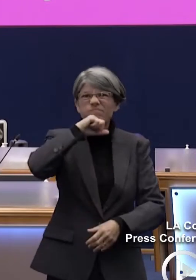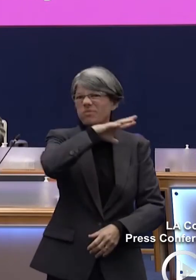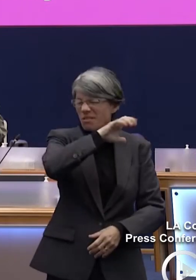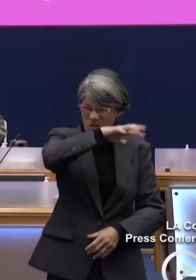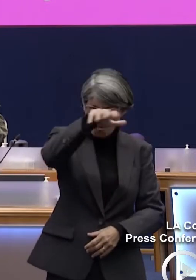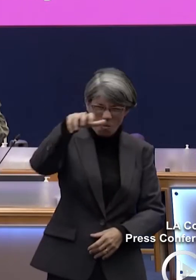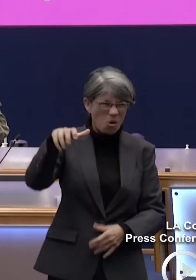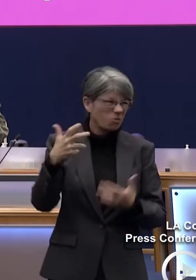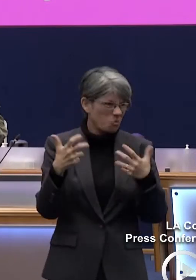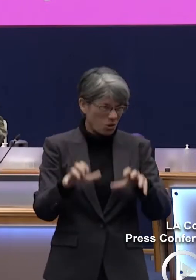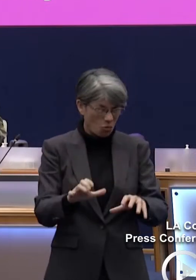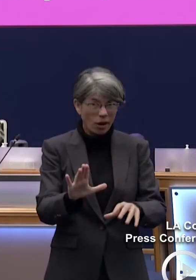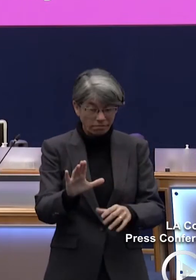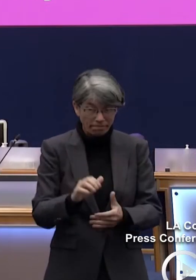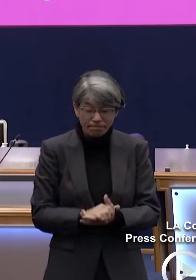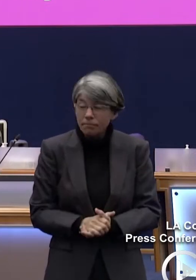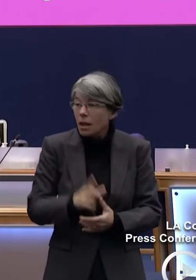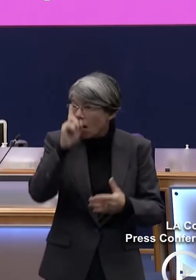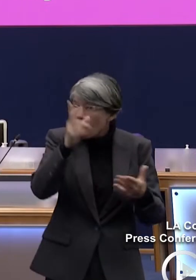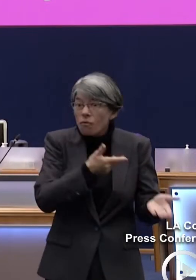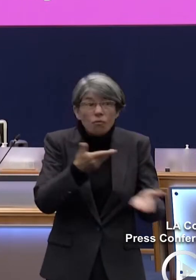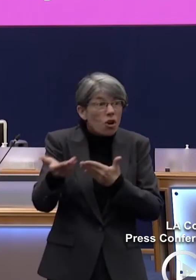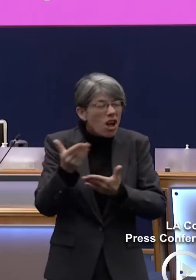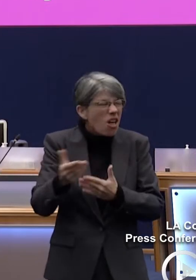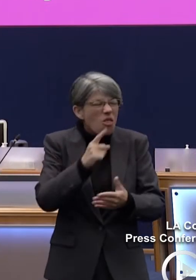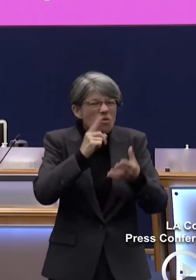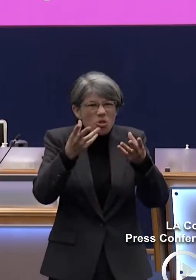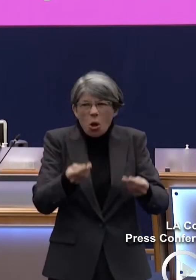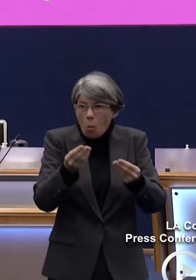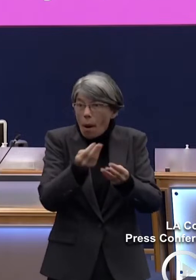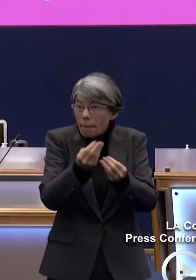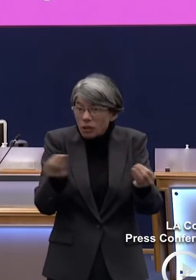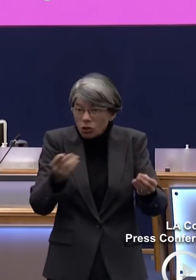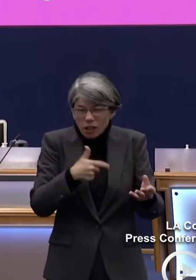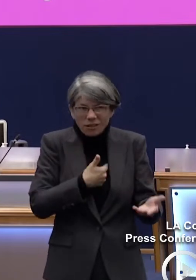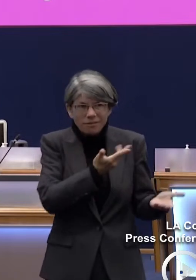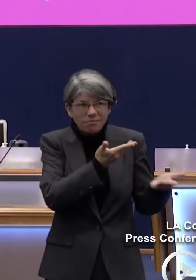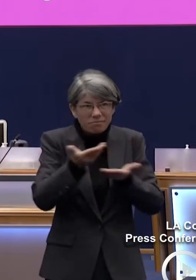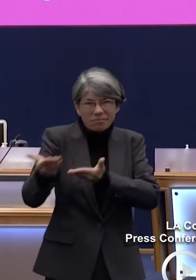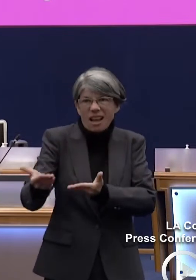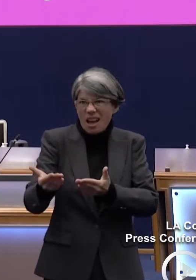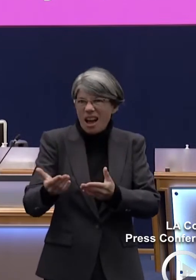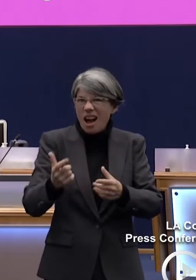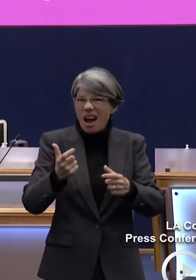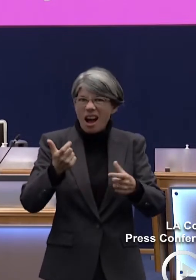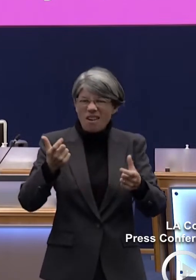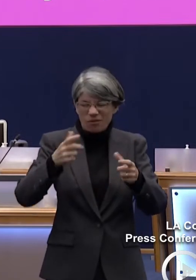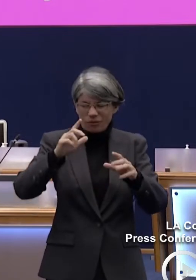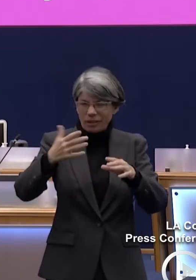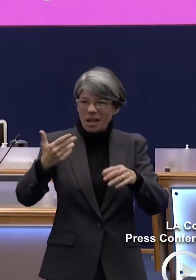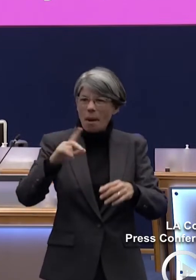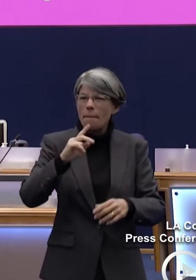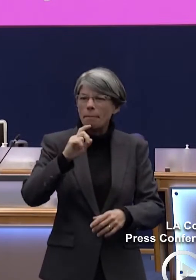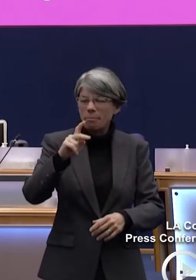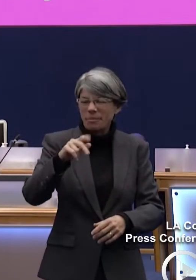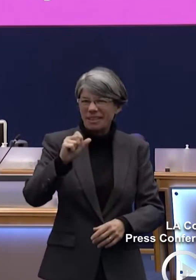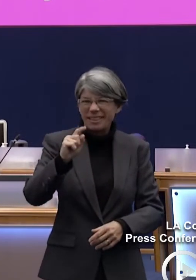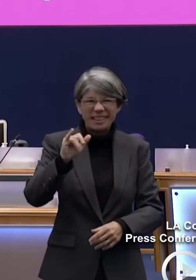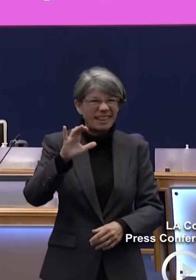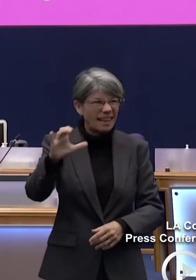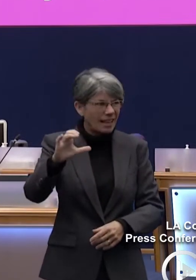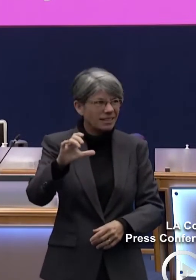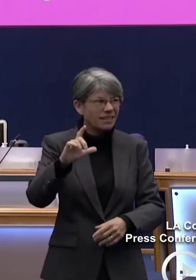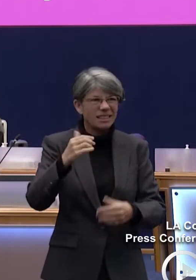air. For transport, that wet material is transported in the back of plastic-lined trucks